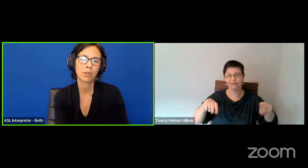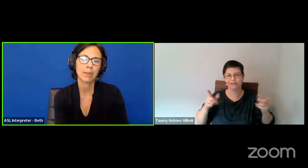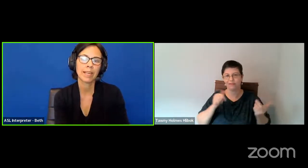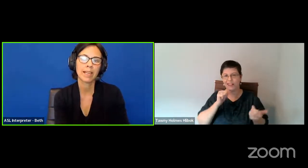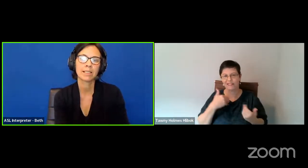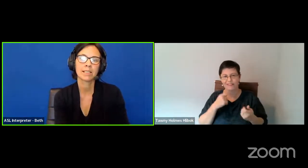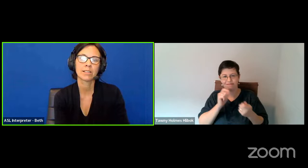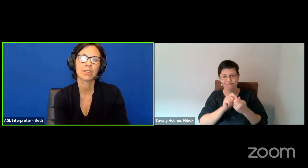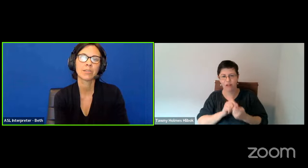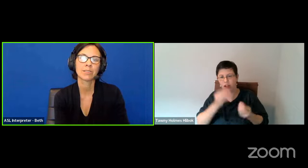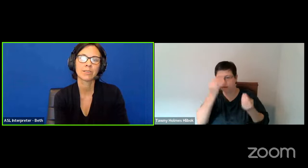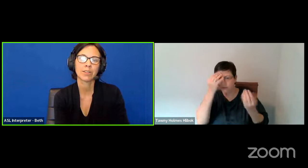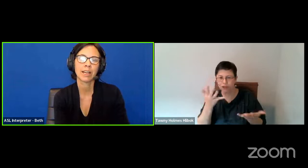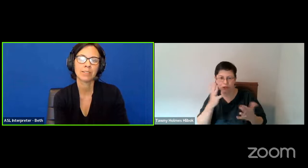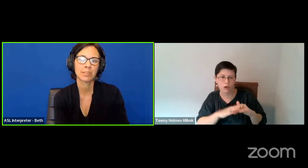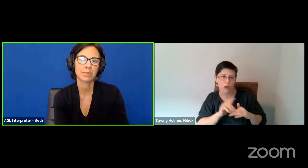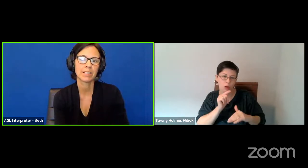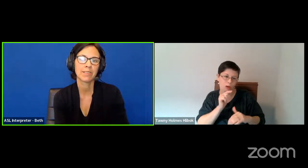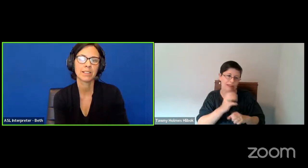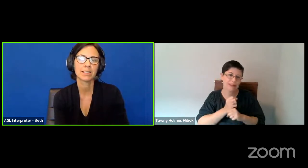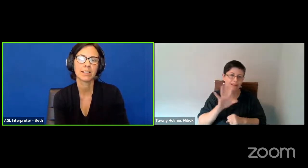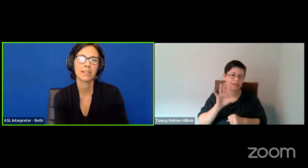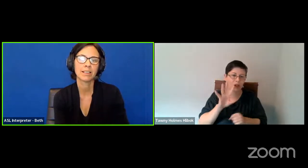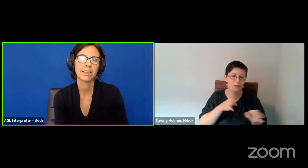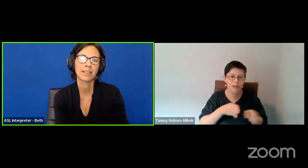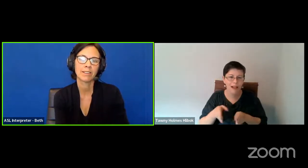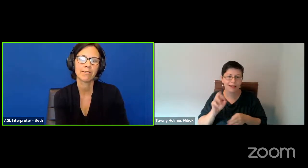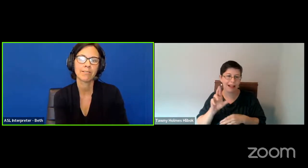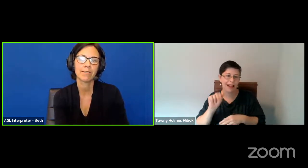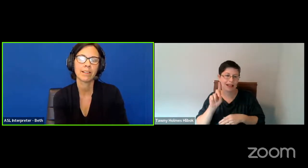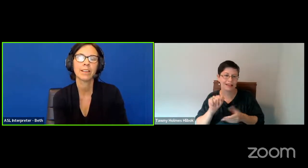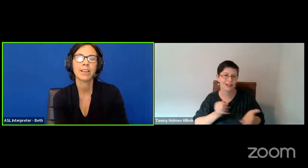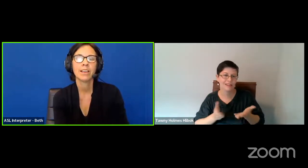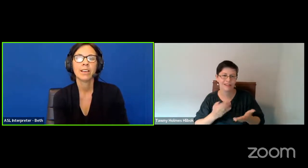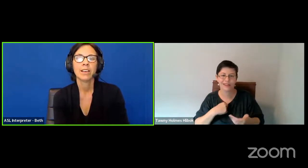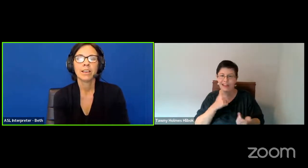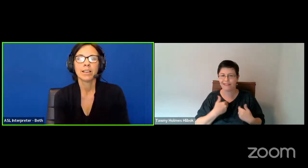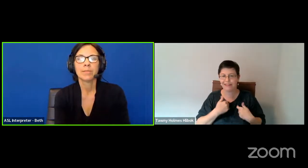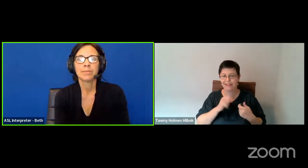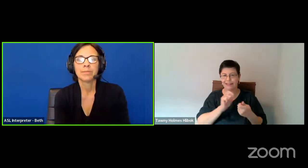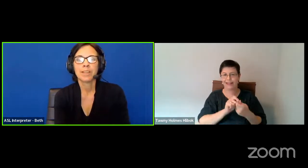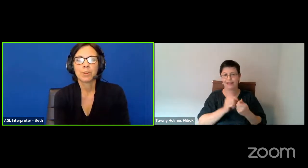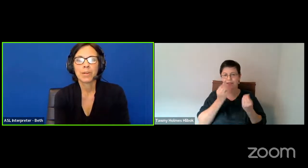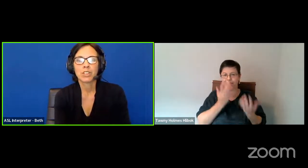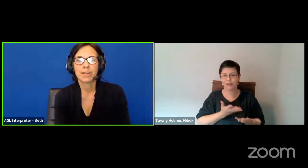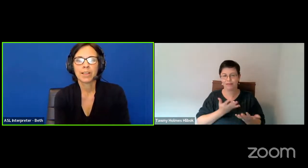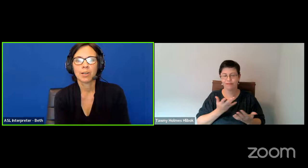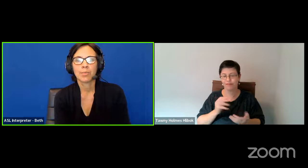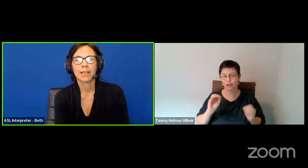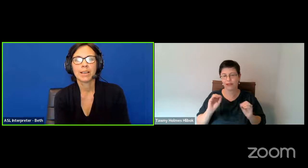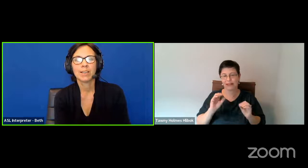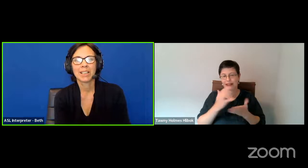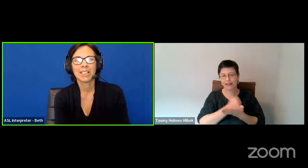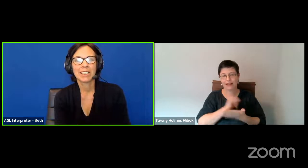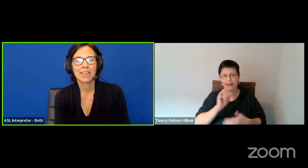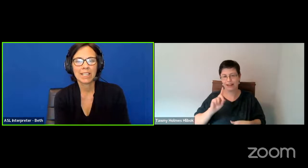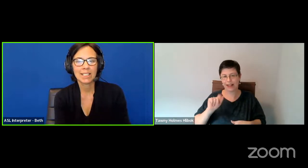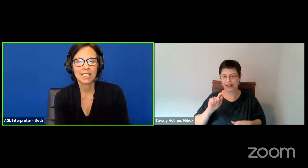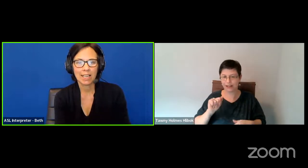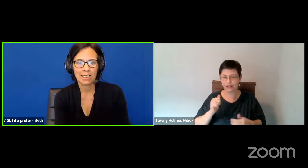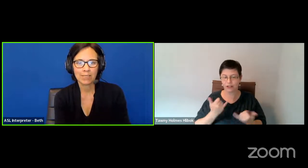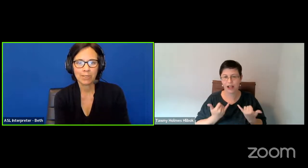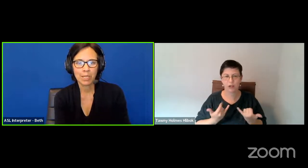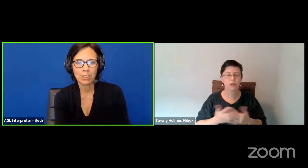504 plans. There was a variety of specifics in the information there, but it didn't